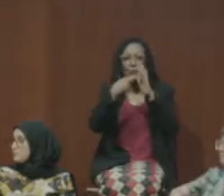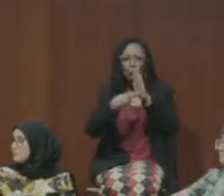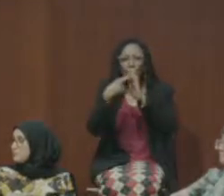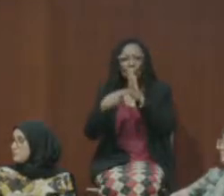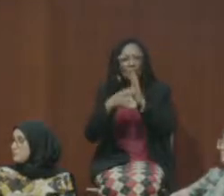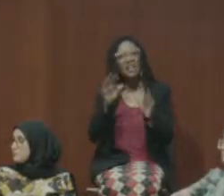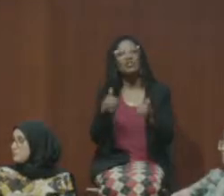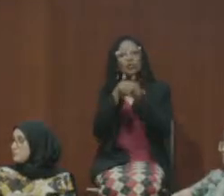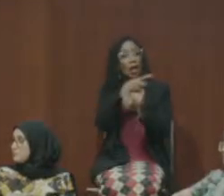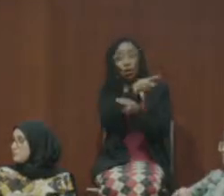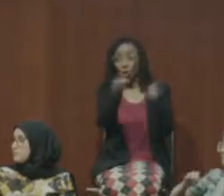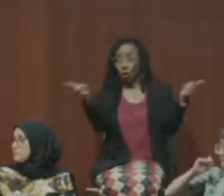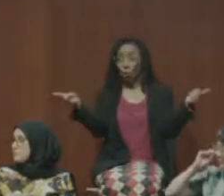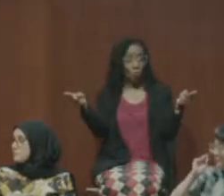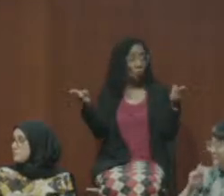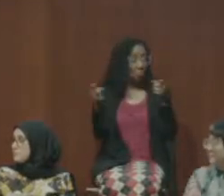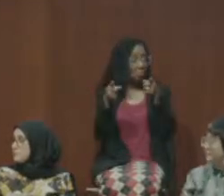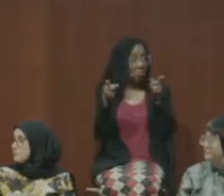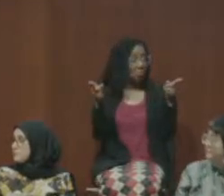to challenge you.